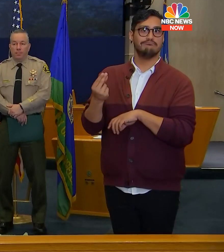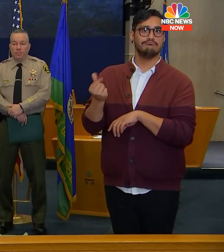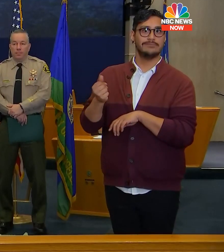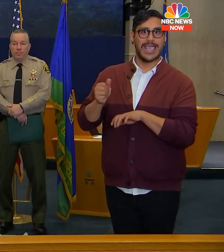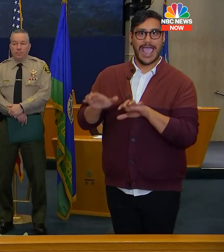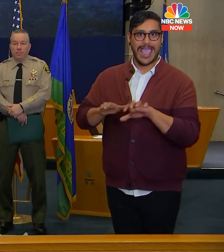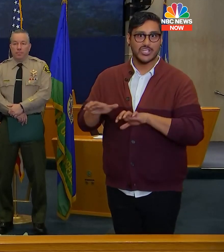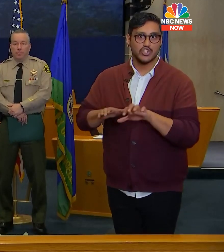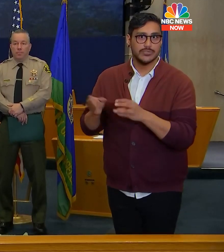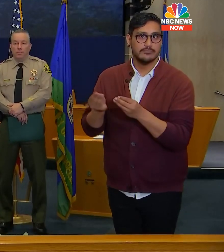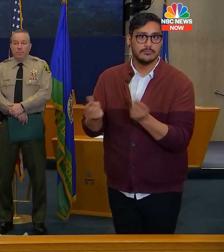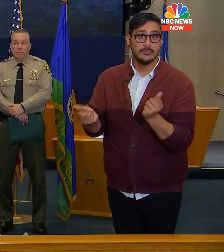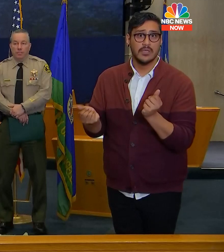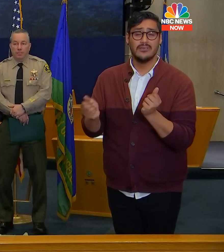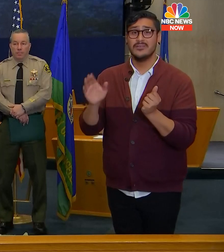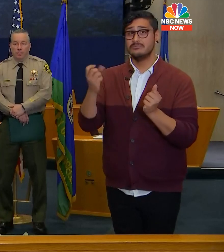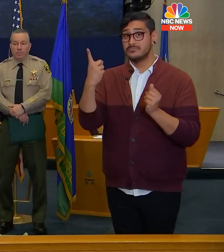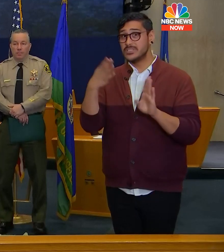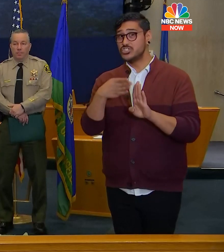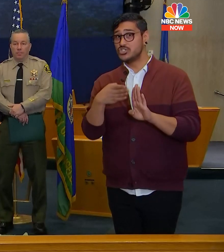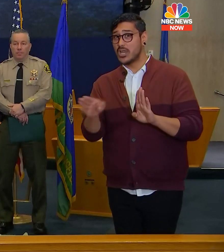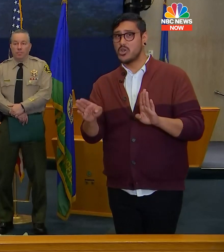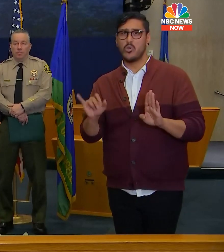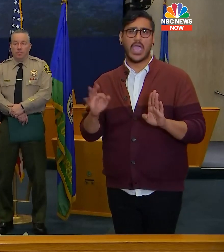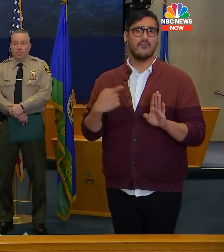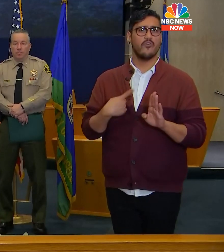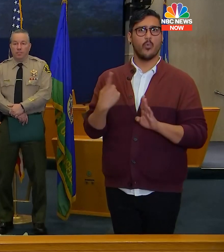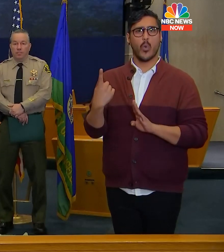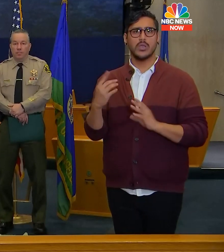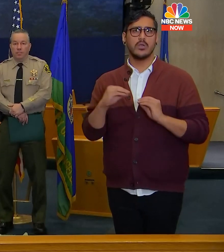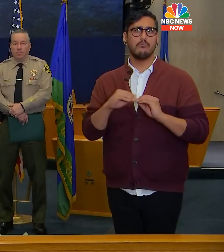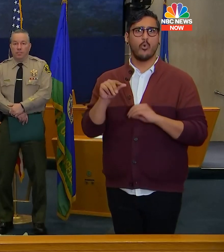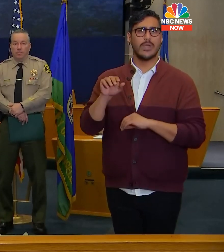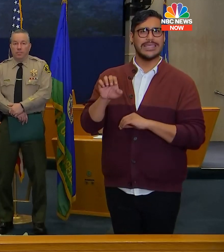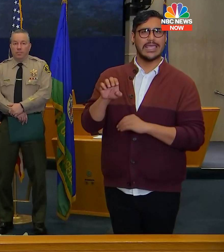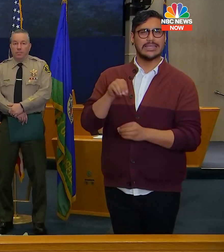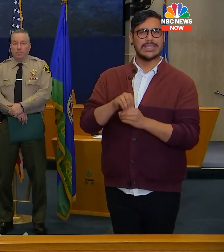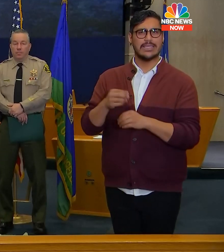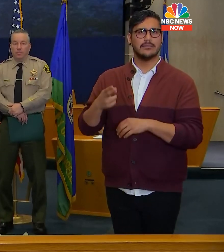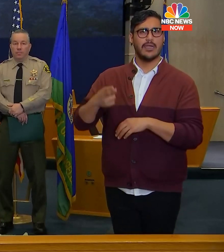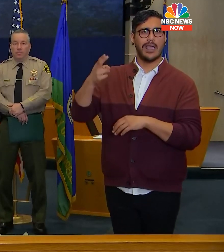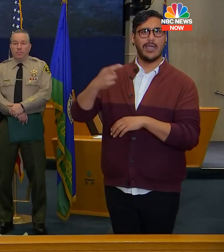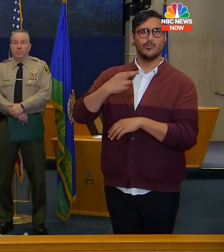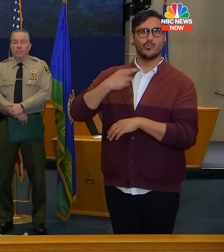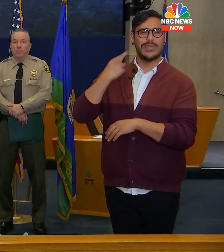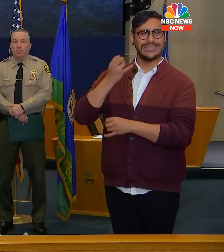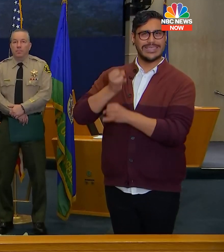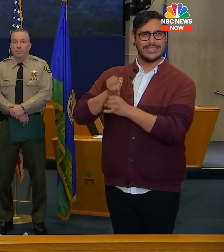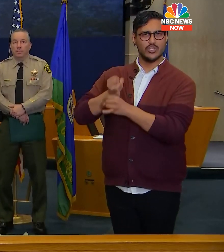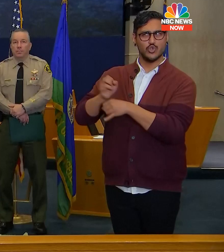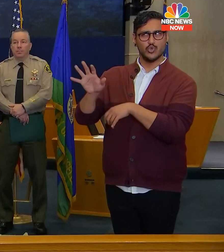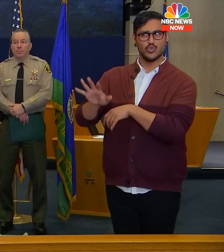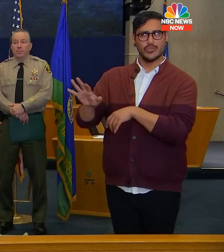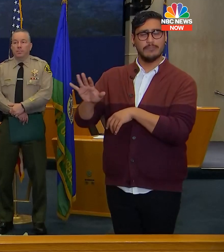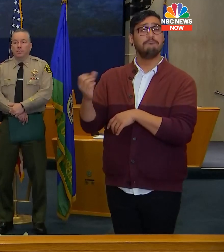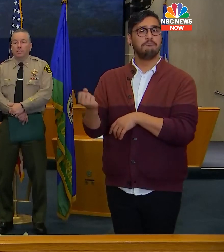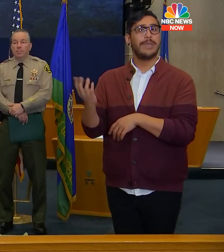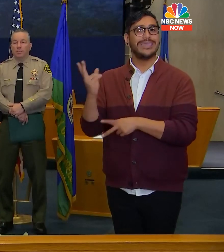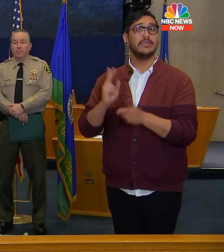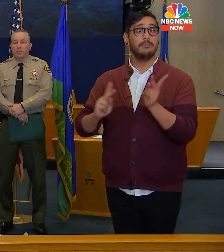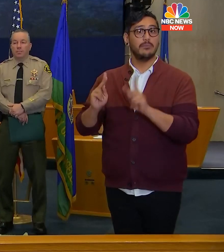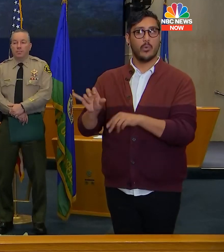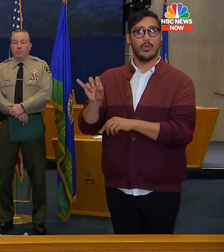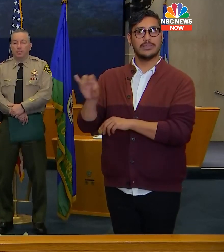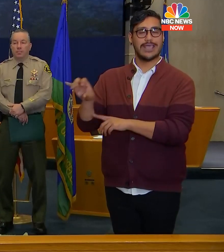action. In general, when there's one or more cases in a high-risk institutional setting, many people in